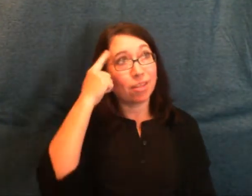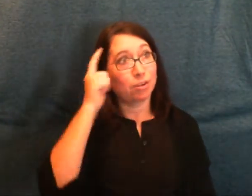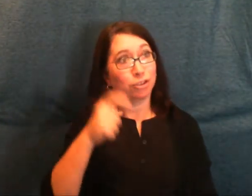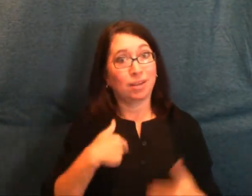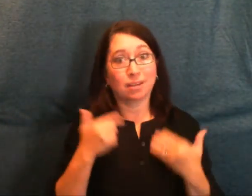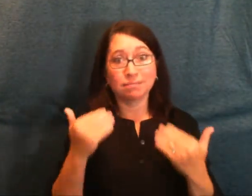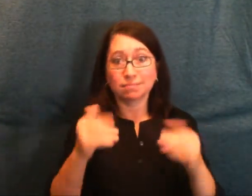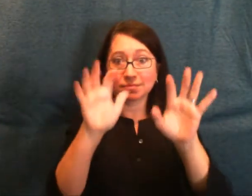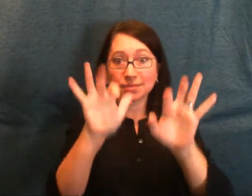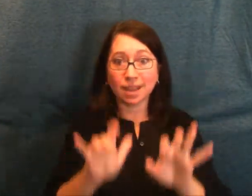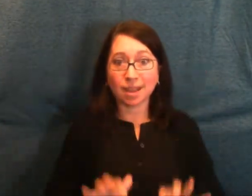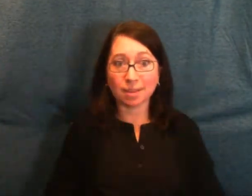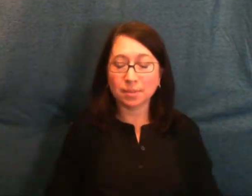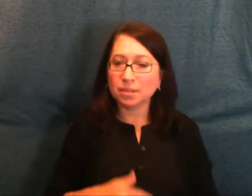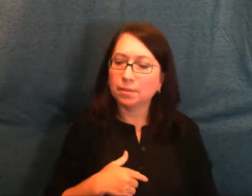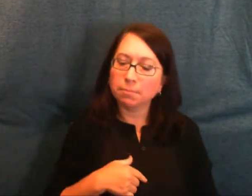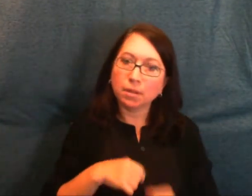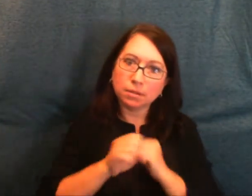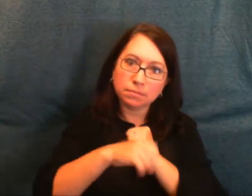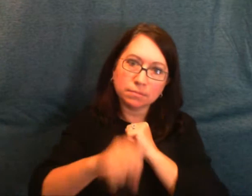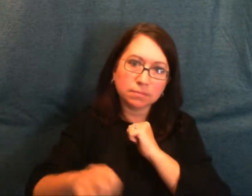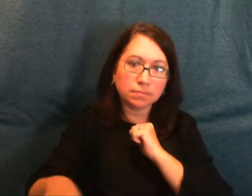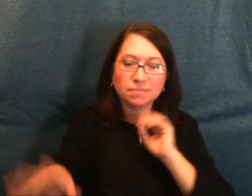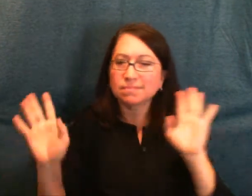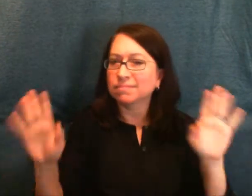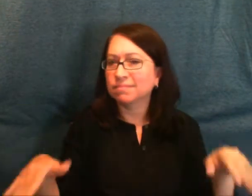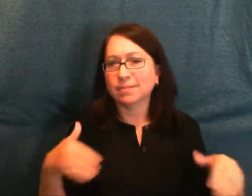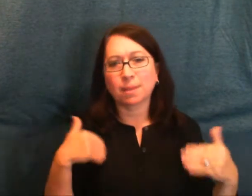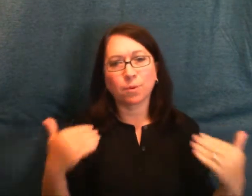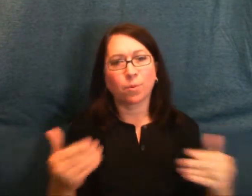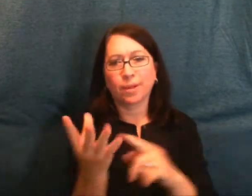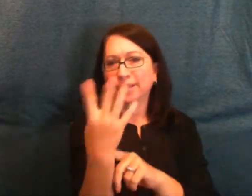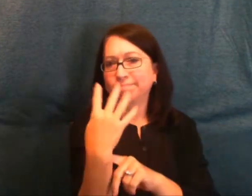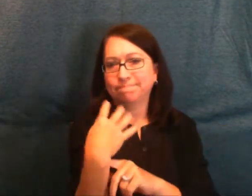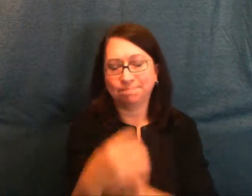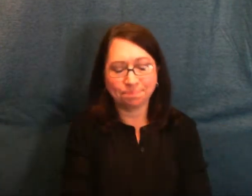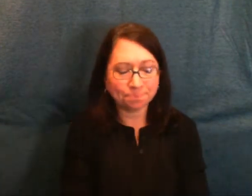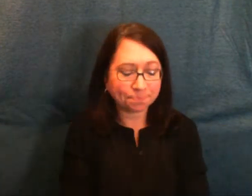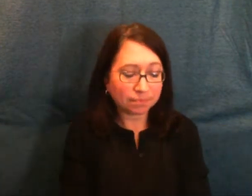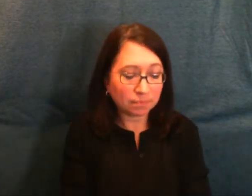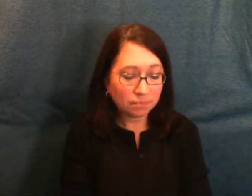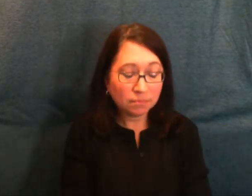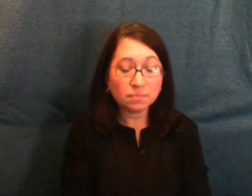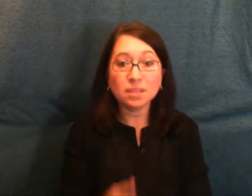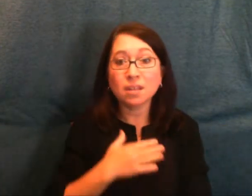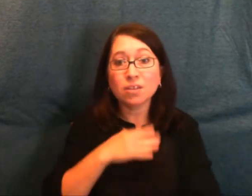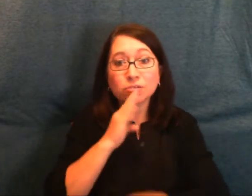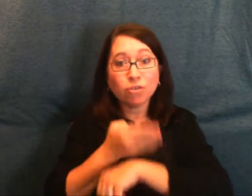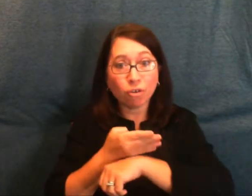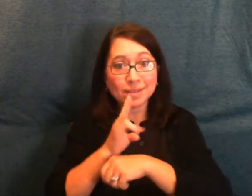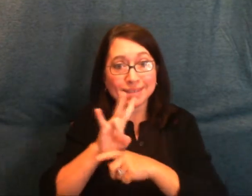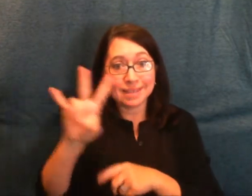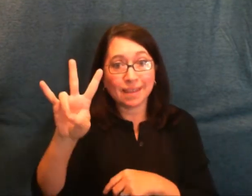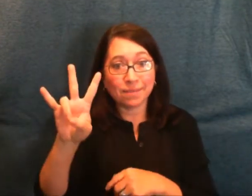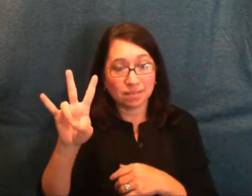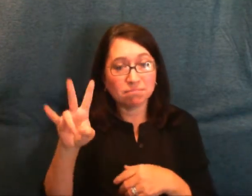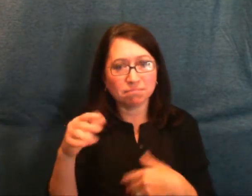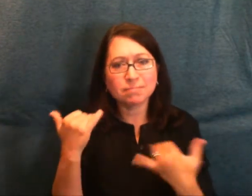make a short video as short as we can. This week, our daughter, she's 7. She earned some tablet